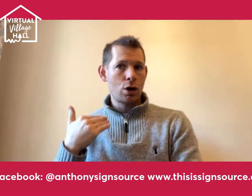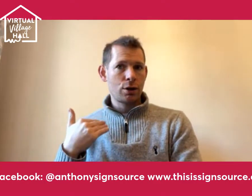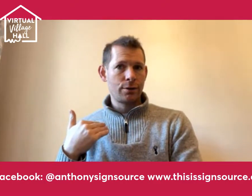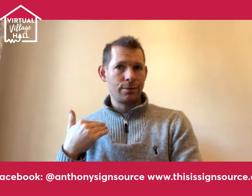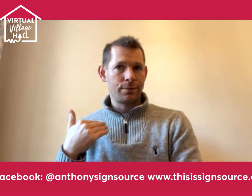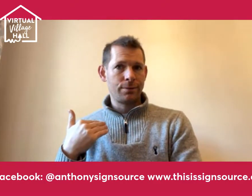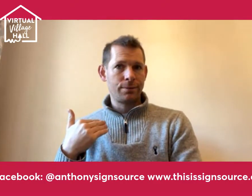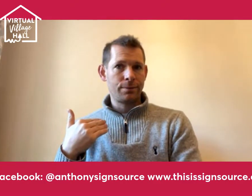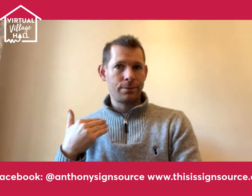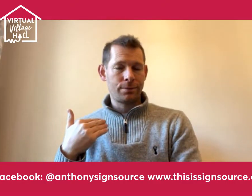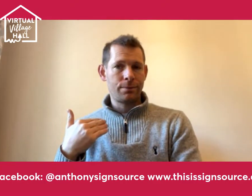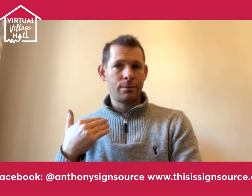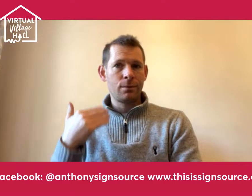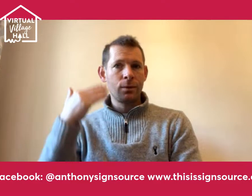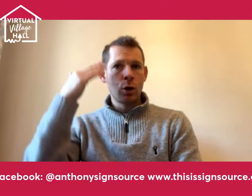Hair is long,